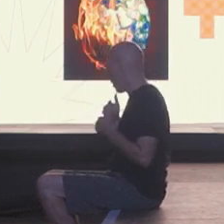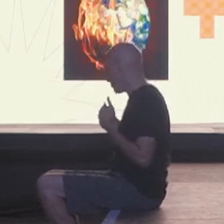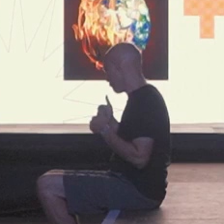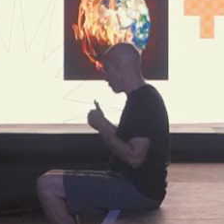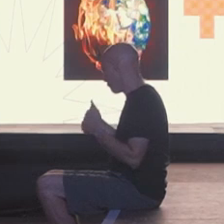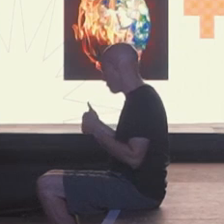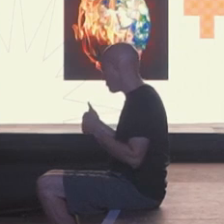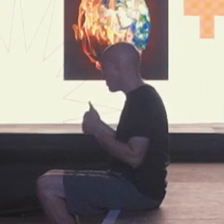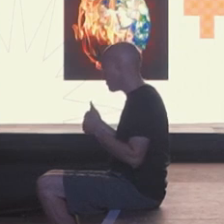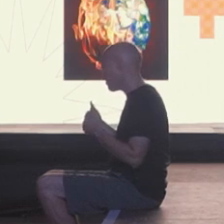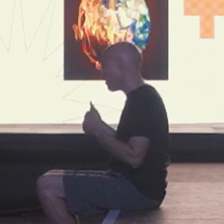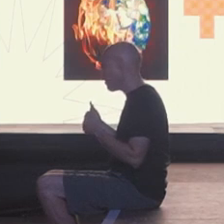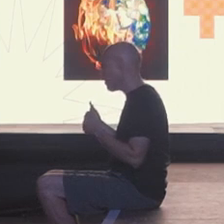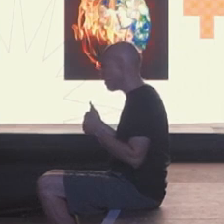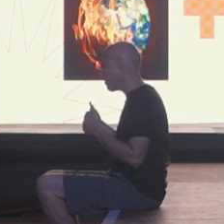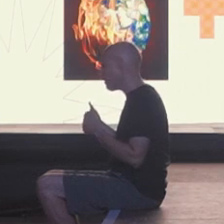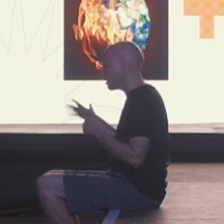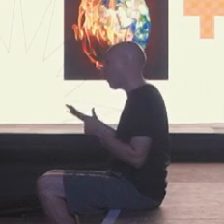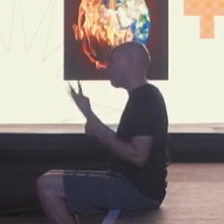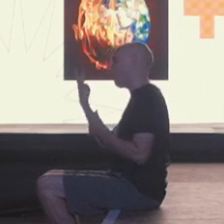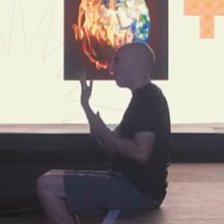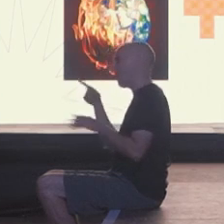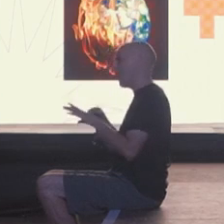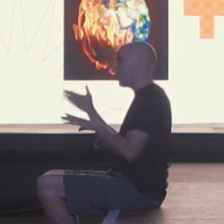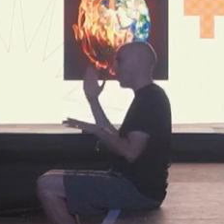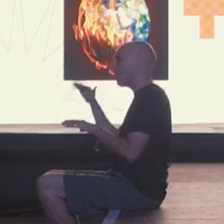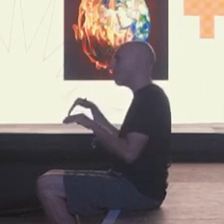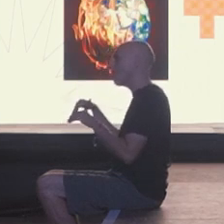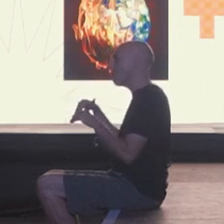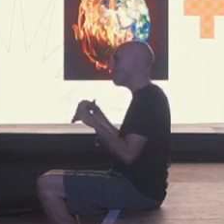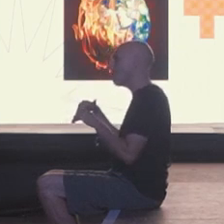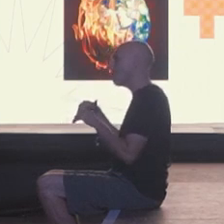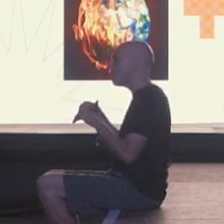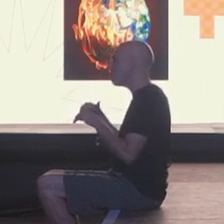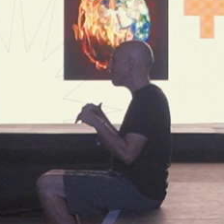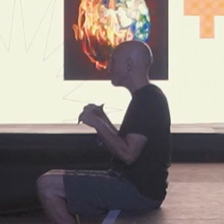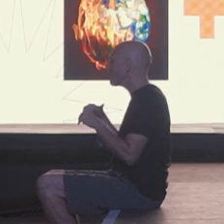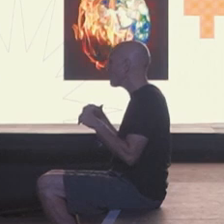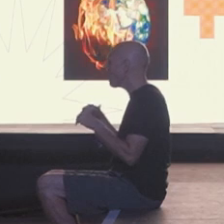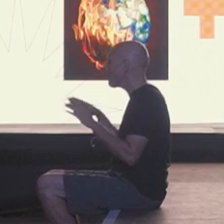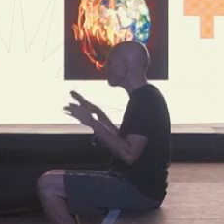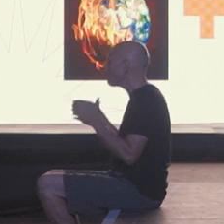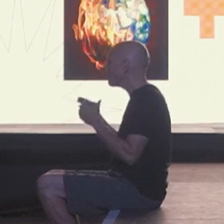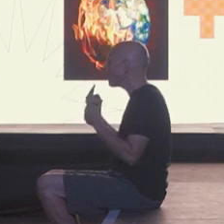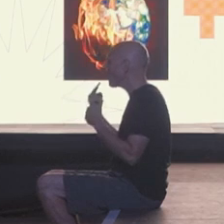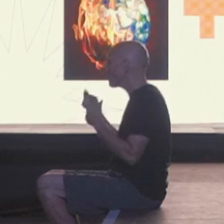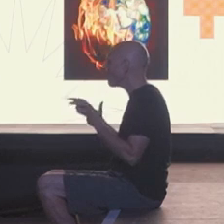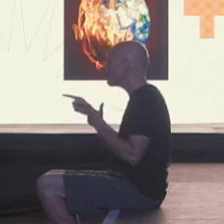And then I got involved, this is like 4 or 5 years ago, with a group called Anonymous for the Voiceless. You guys have probably heard of it at some point.